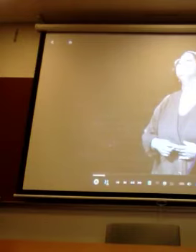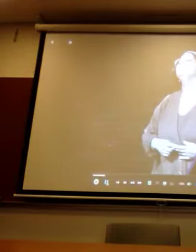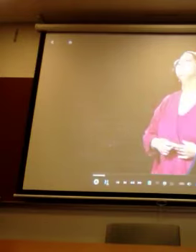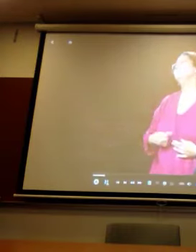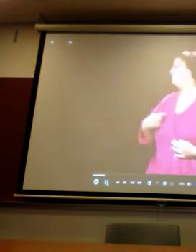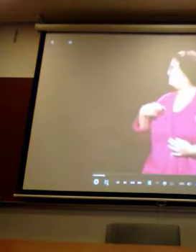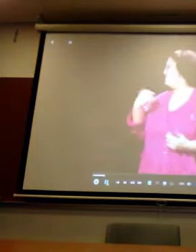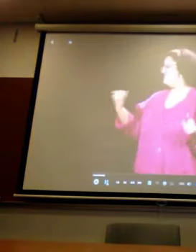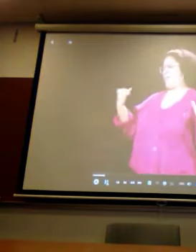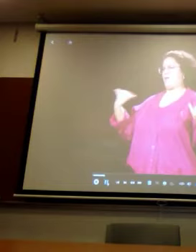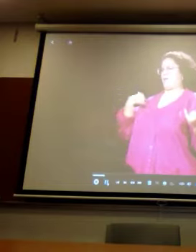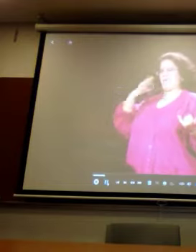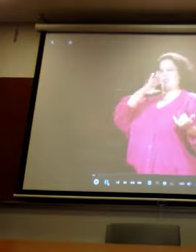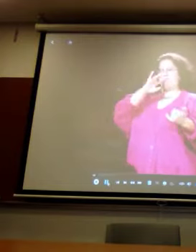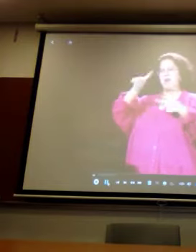Look at the face.